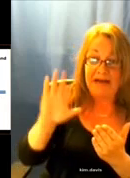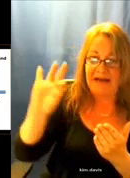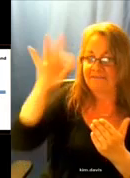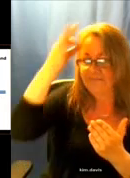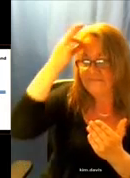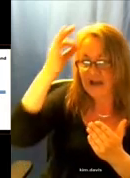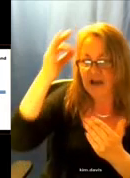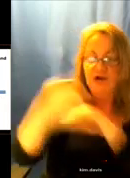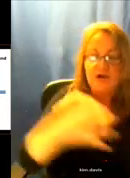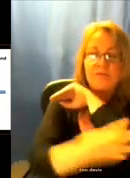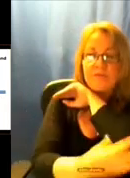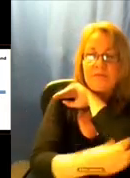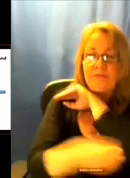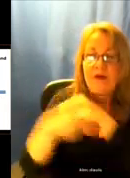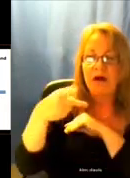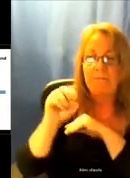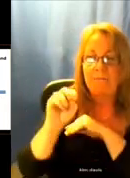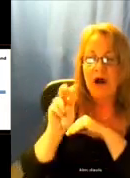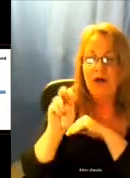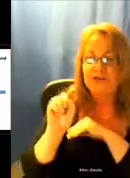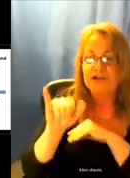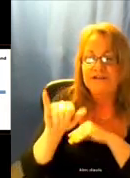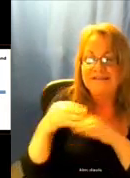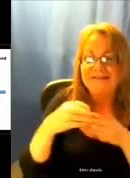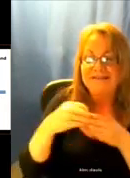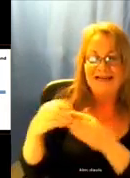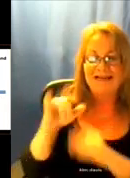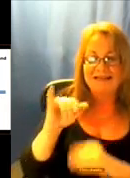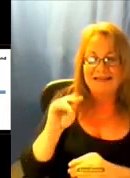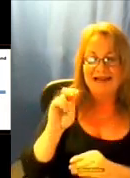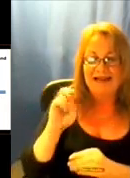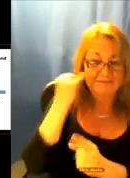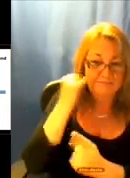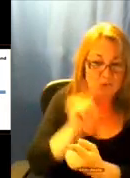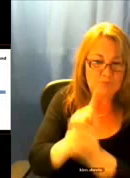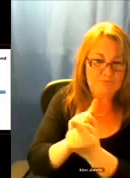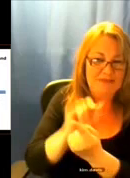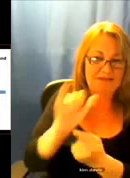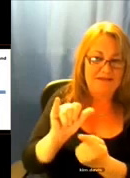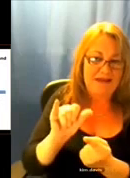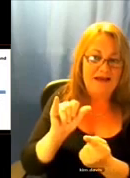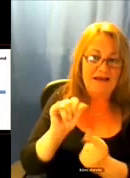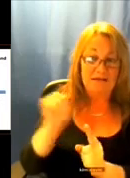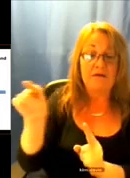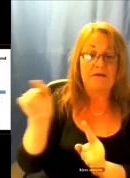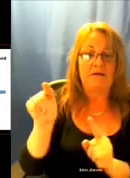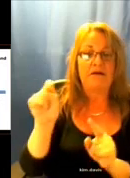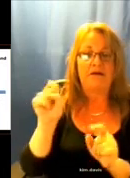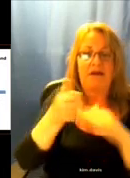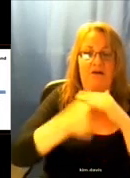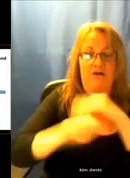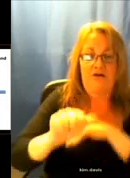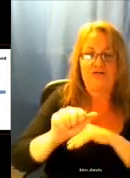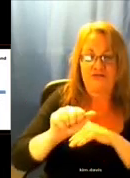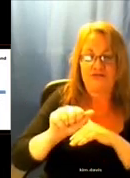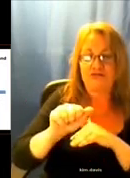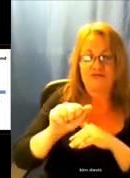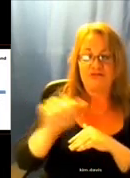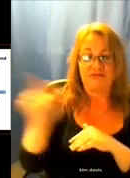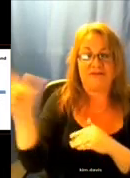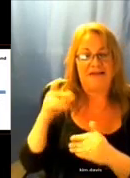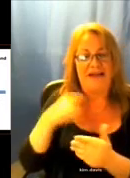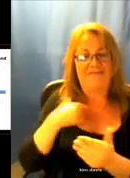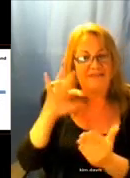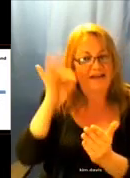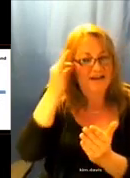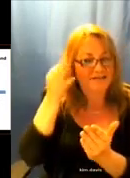And that is based on income, with following the federal poverty guidelines and people that meet